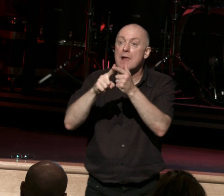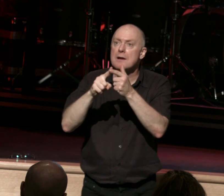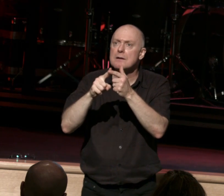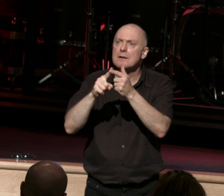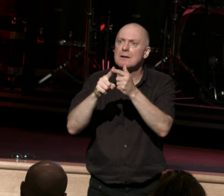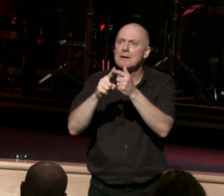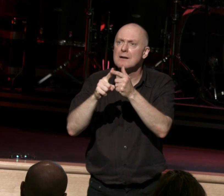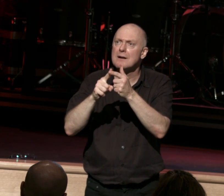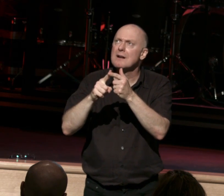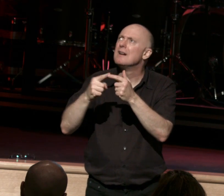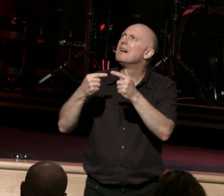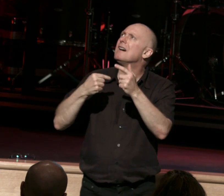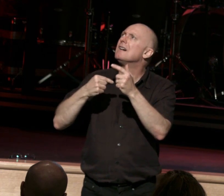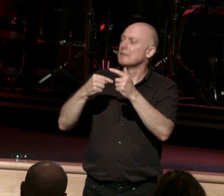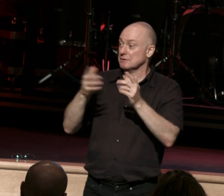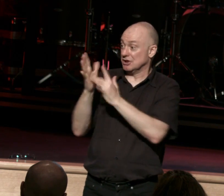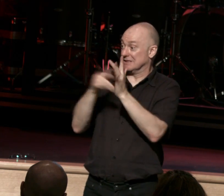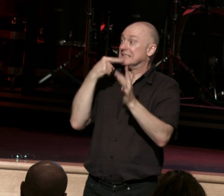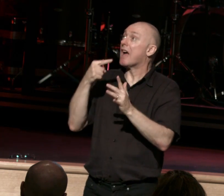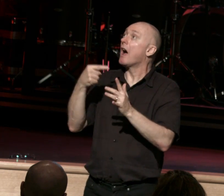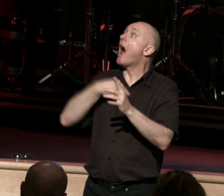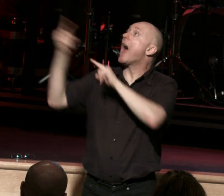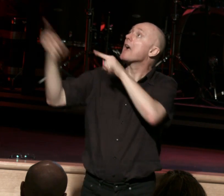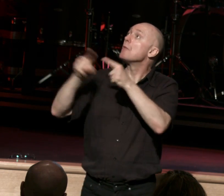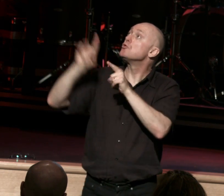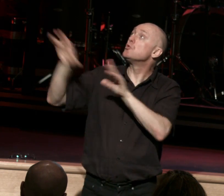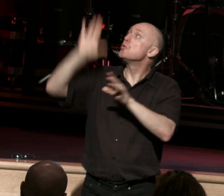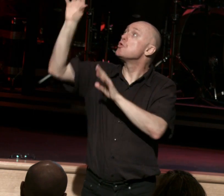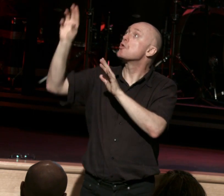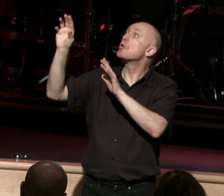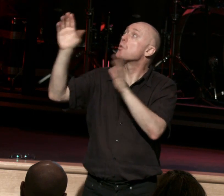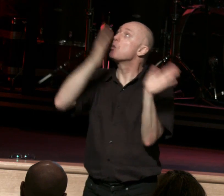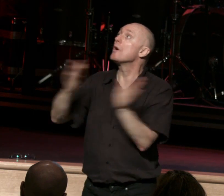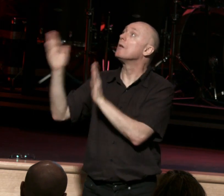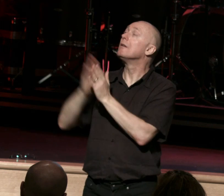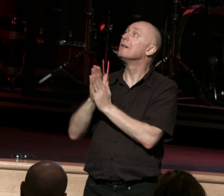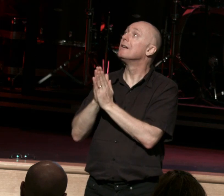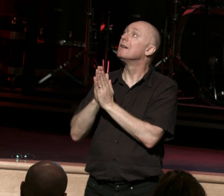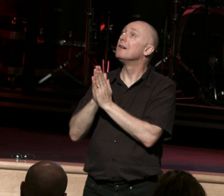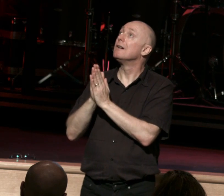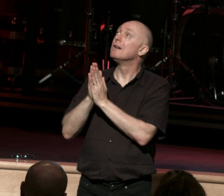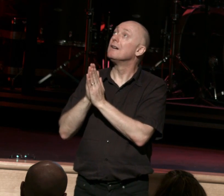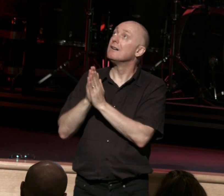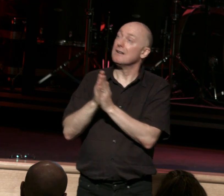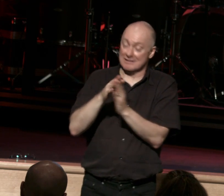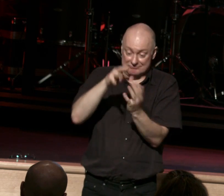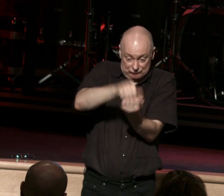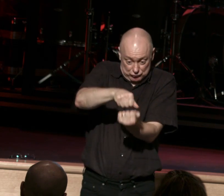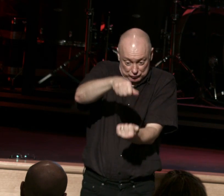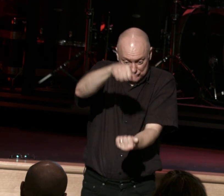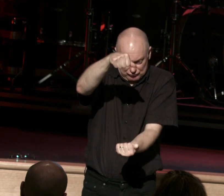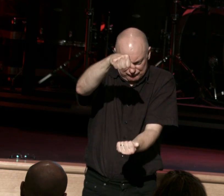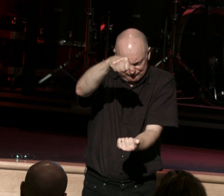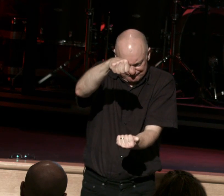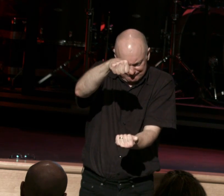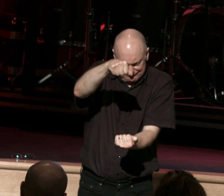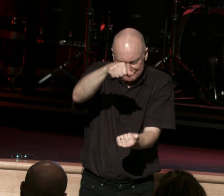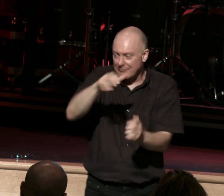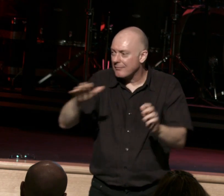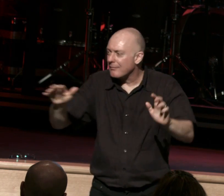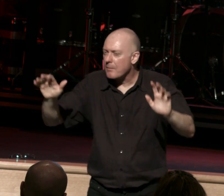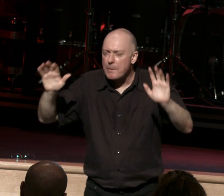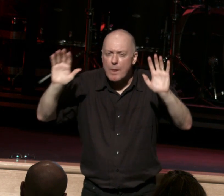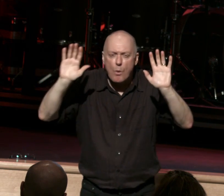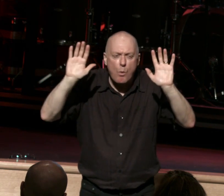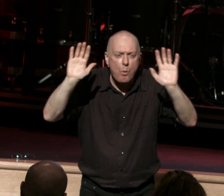Then I said, behold, I have come to do your will, O God. Christ speaking, as it is written me in the scroll of the book. I want you to see right